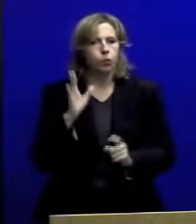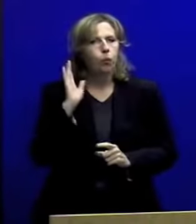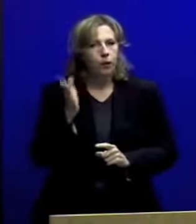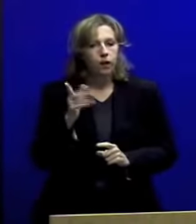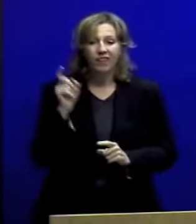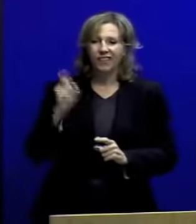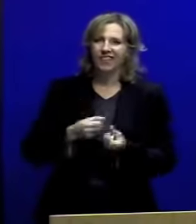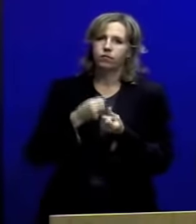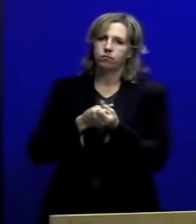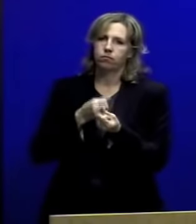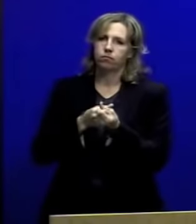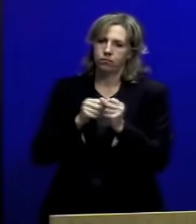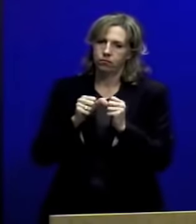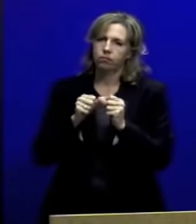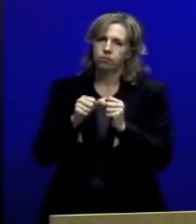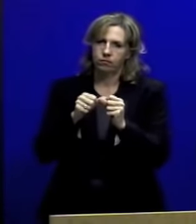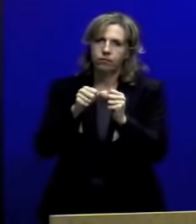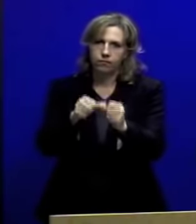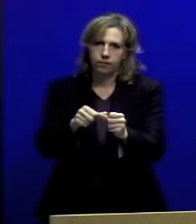support.